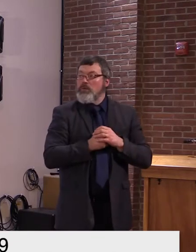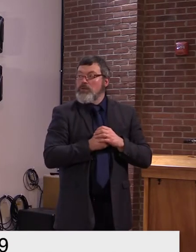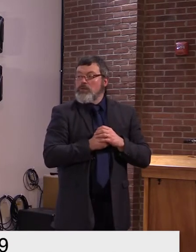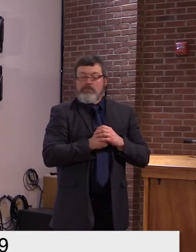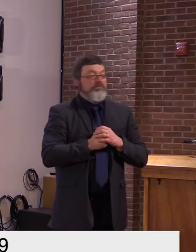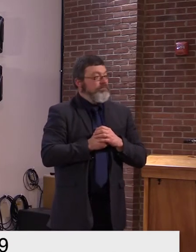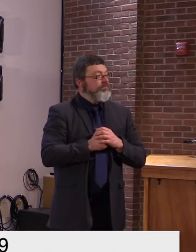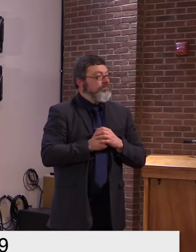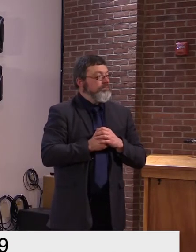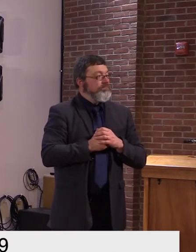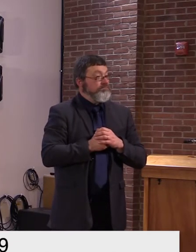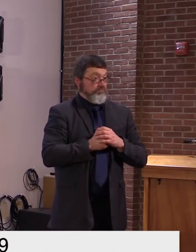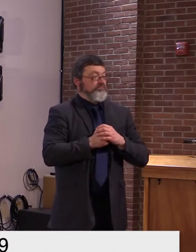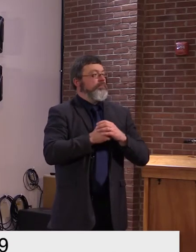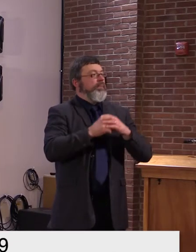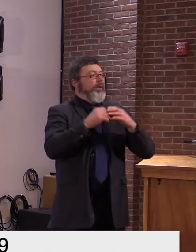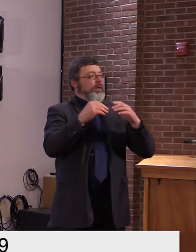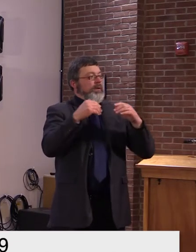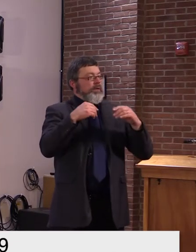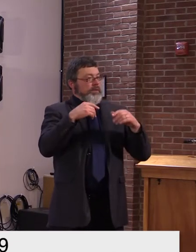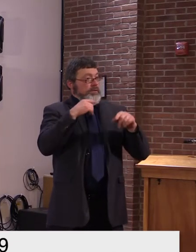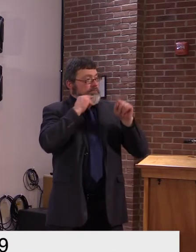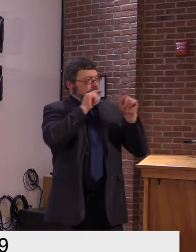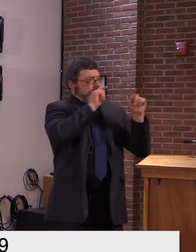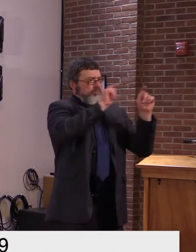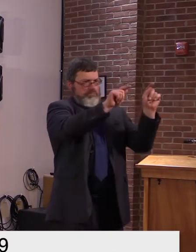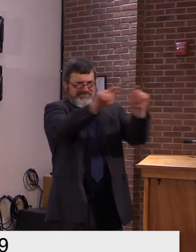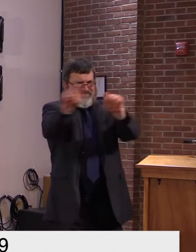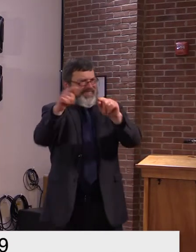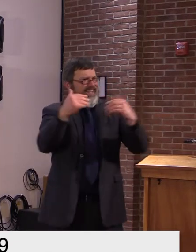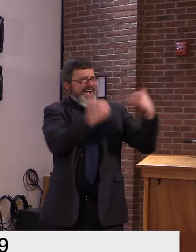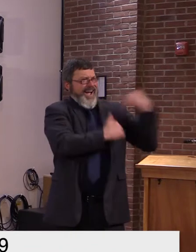Vermonters' questions and concerns, I'd like to help